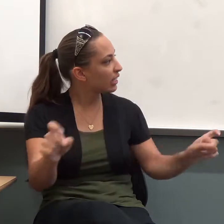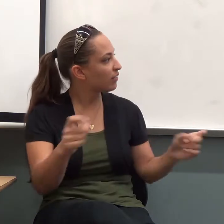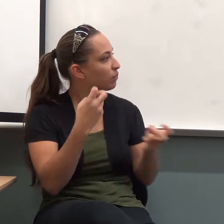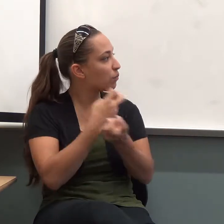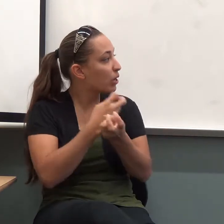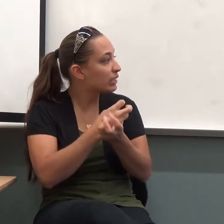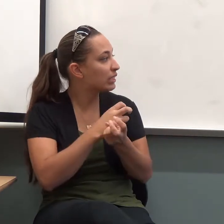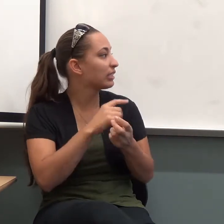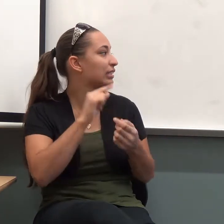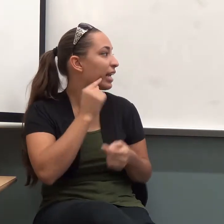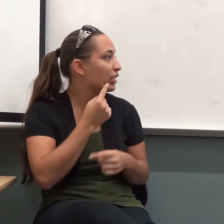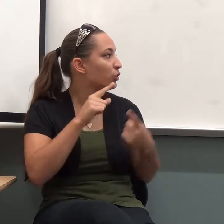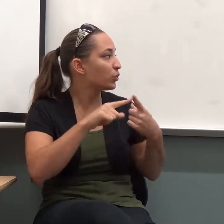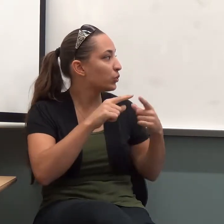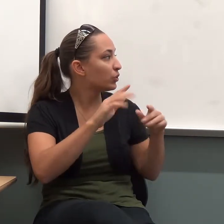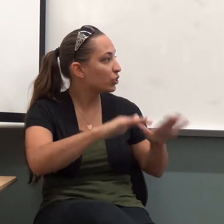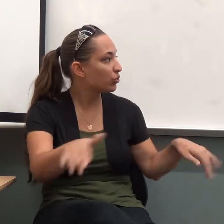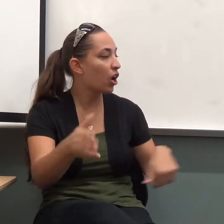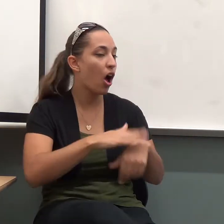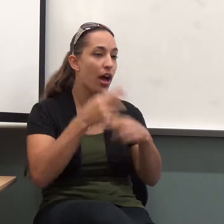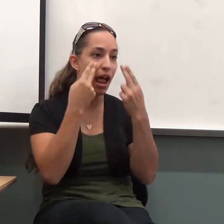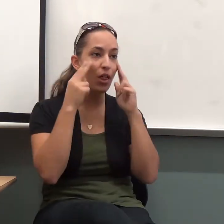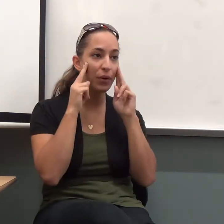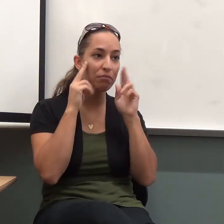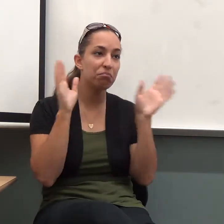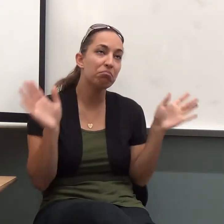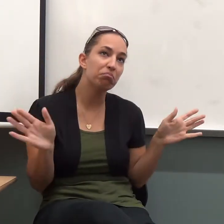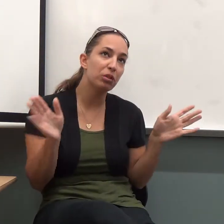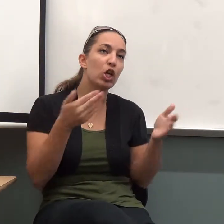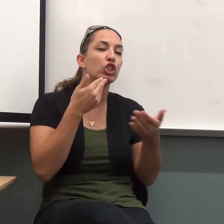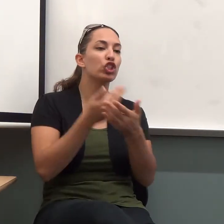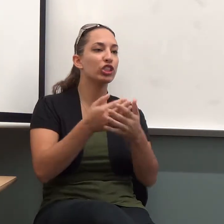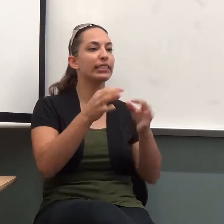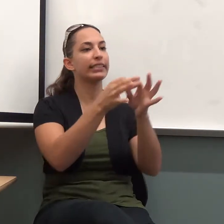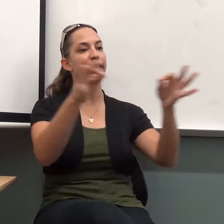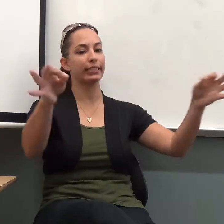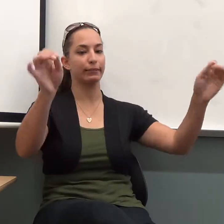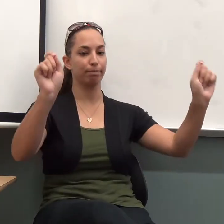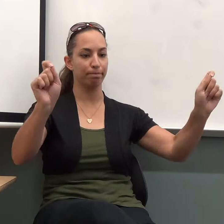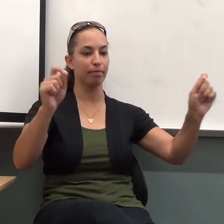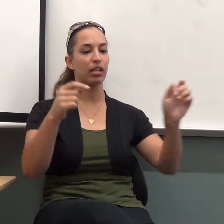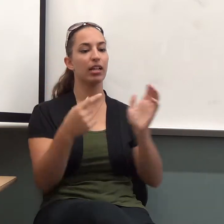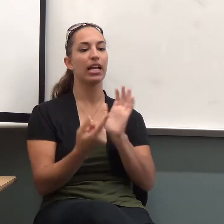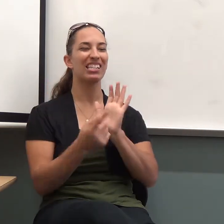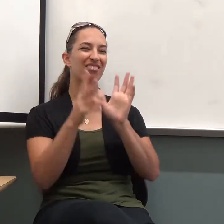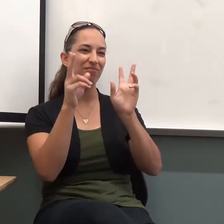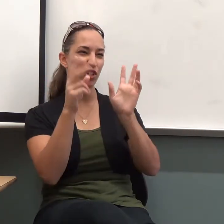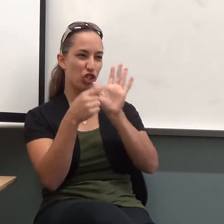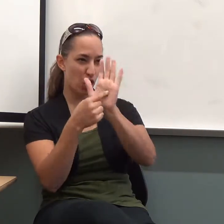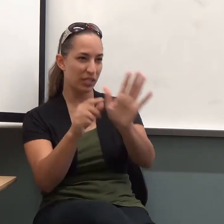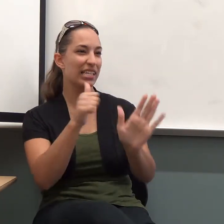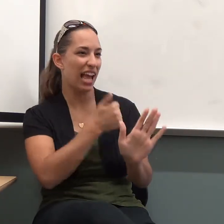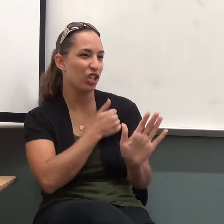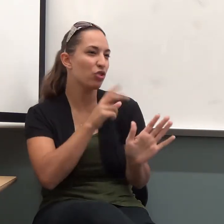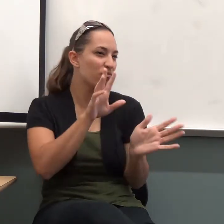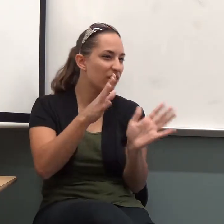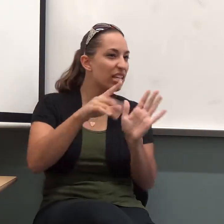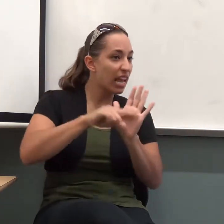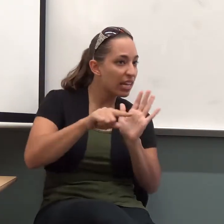That's a good sentence. It implies a negative, gives us the attitude. Tells us why it's important to note this. Anybody tells you they give